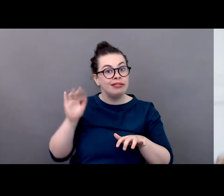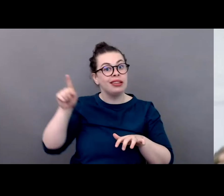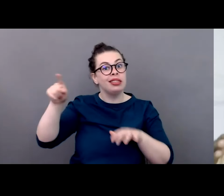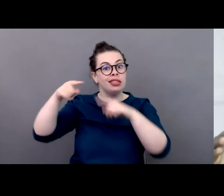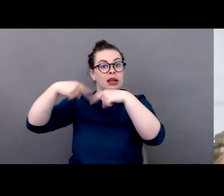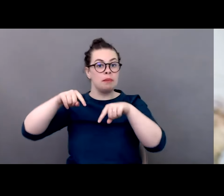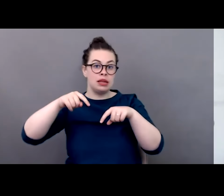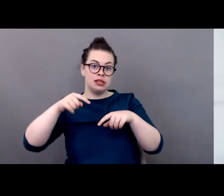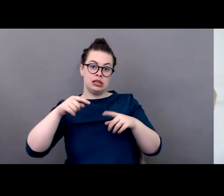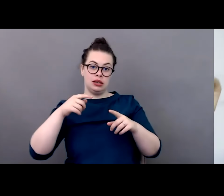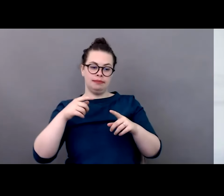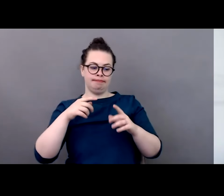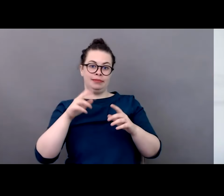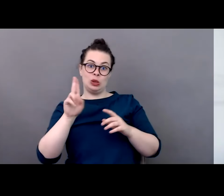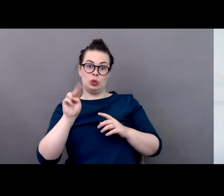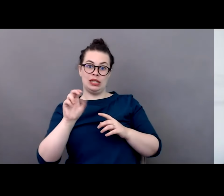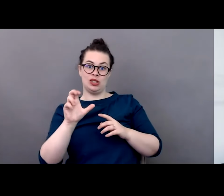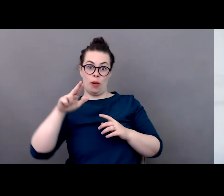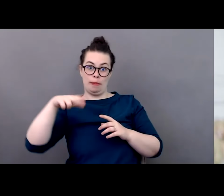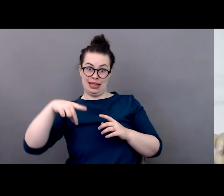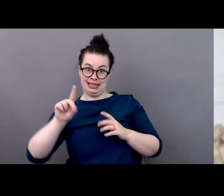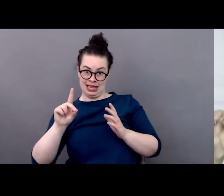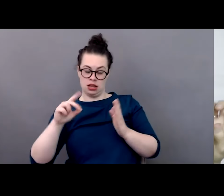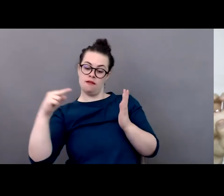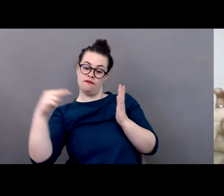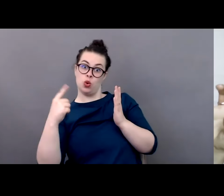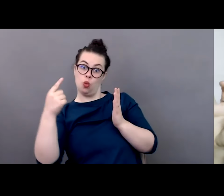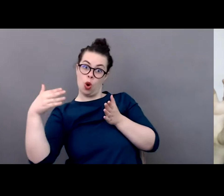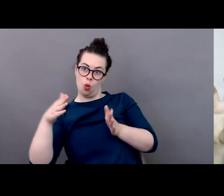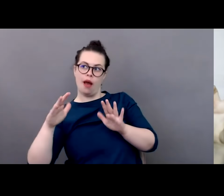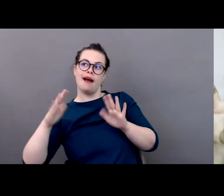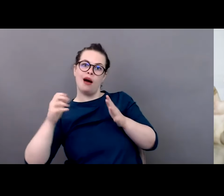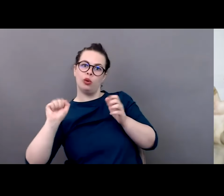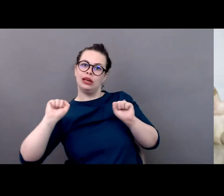and so on. What is the general policy situation in the country? How it